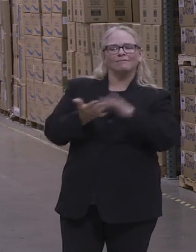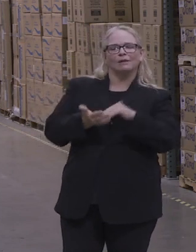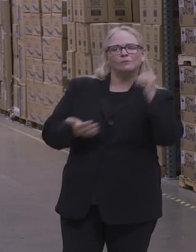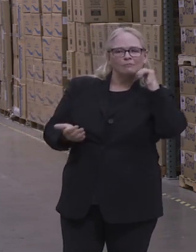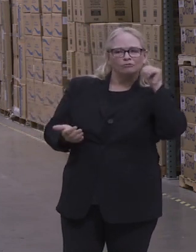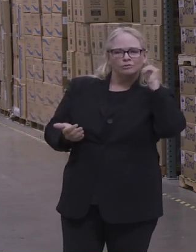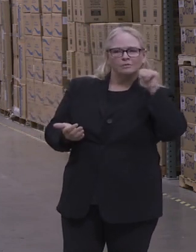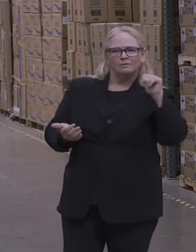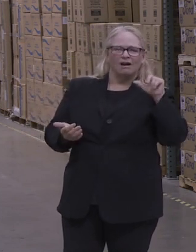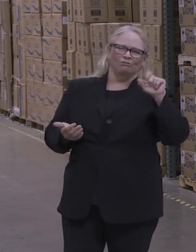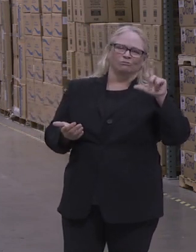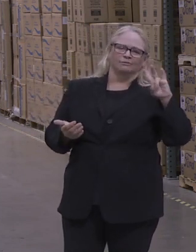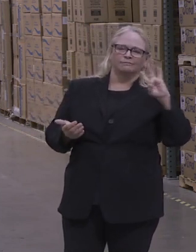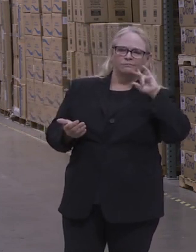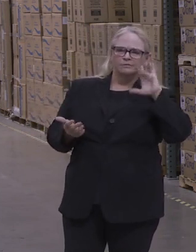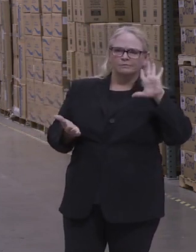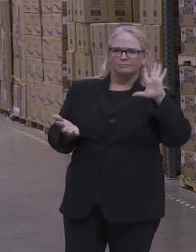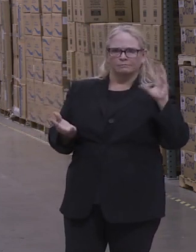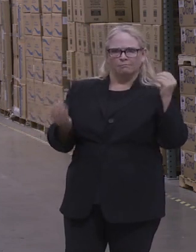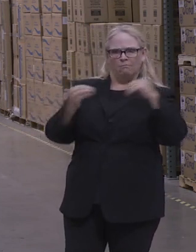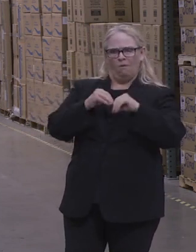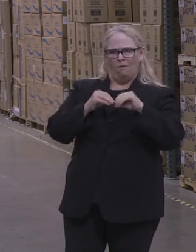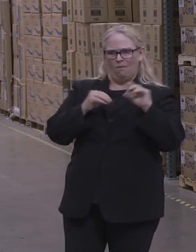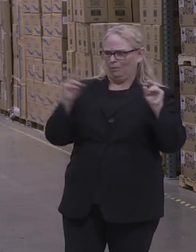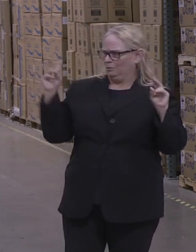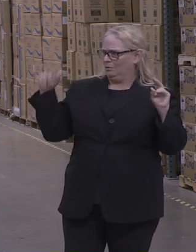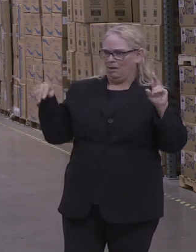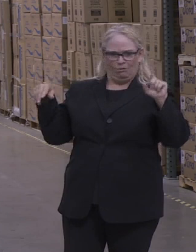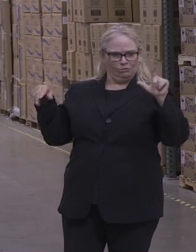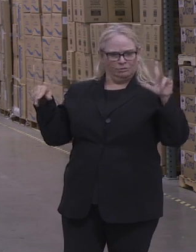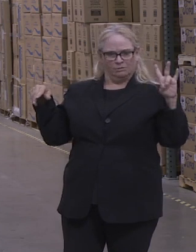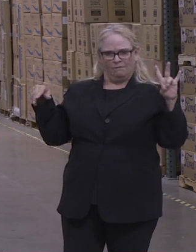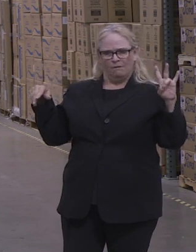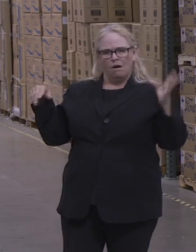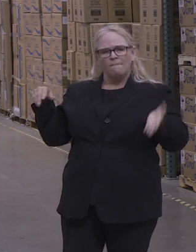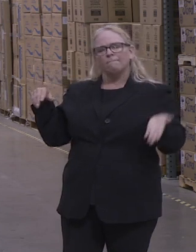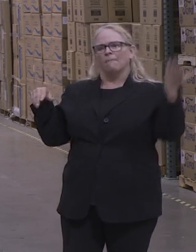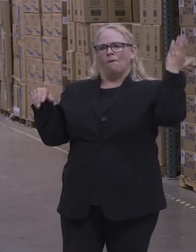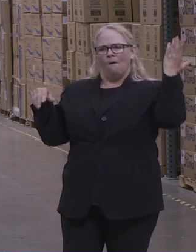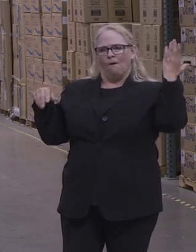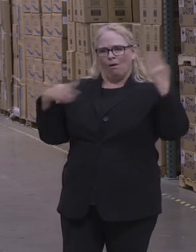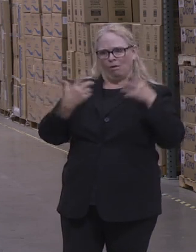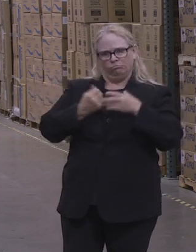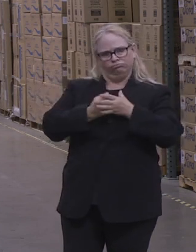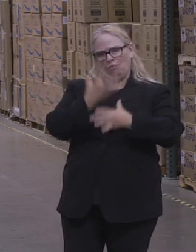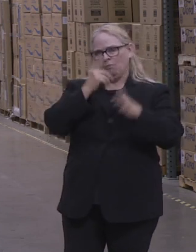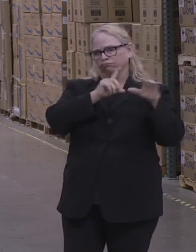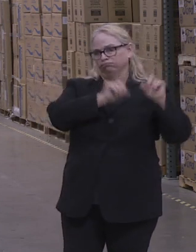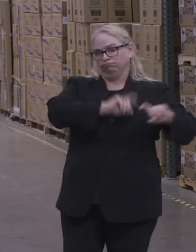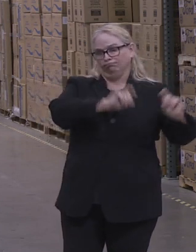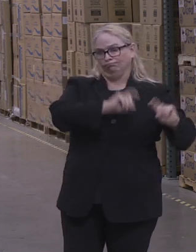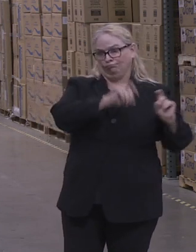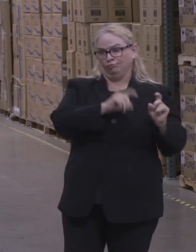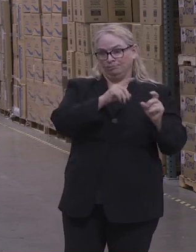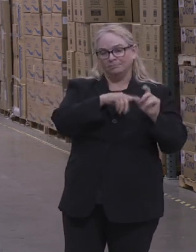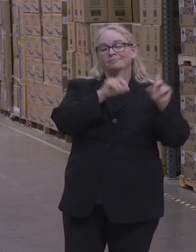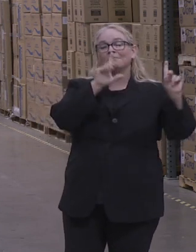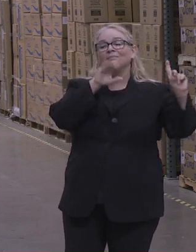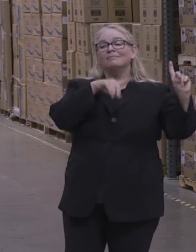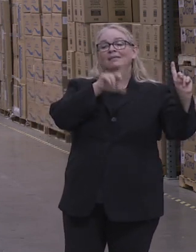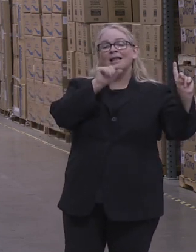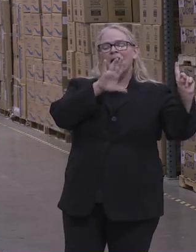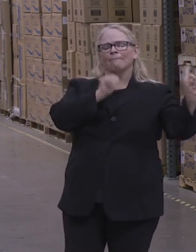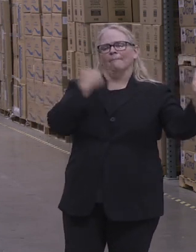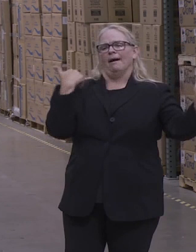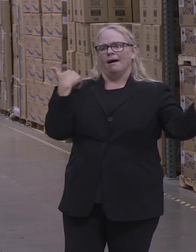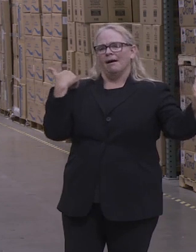127,000 yesterday, of the progress we've made in that space, but also the recognition that we have been crystal clear about the